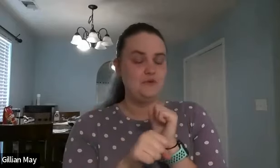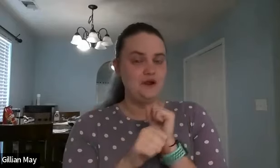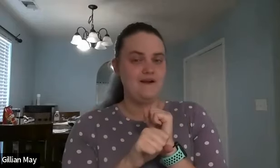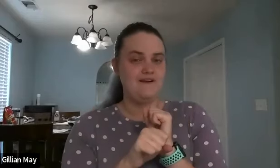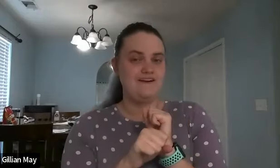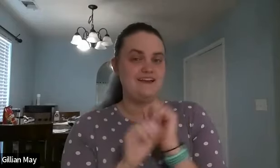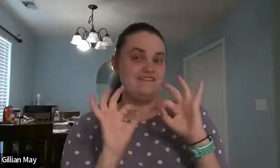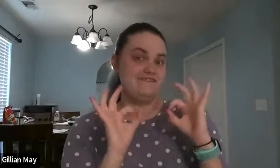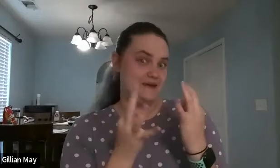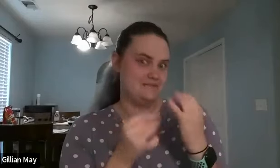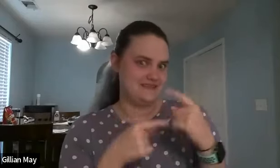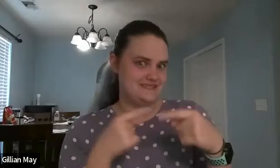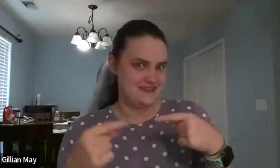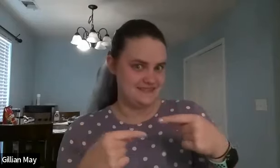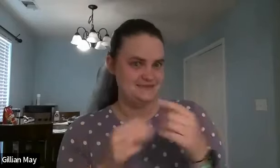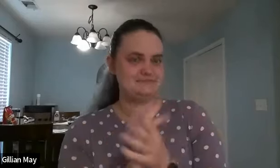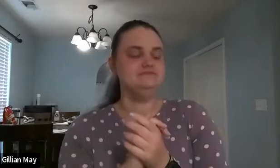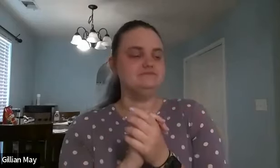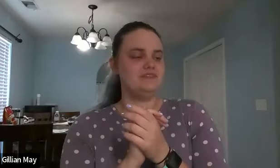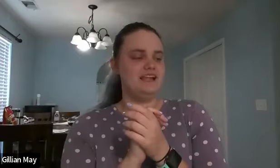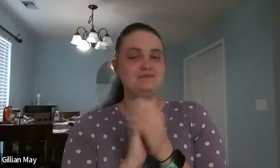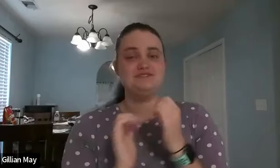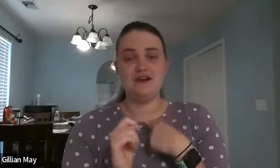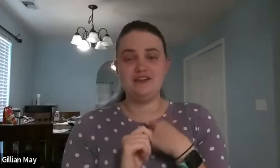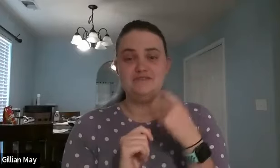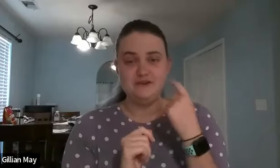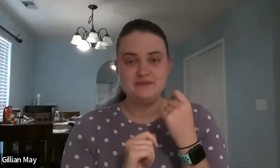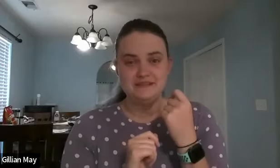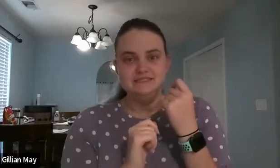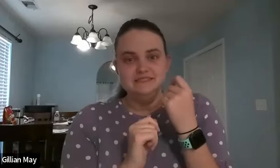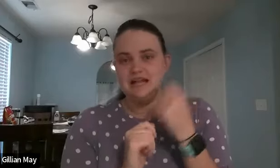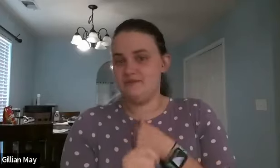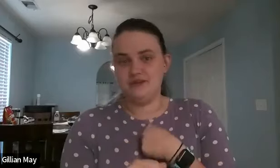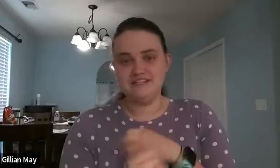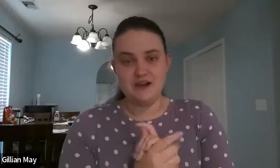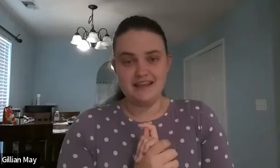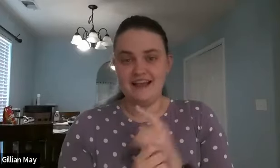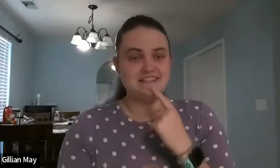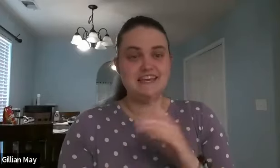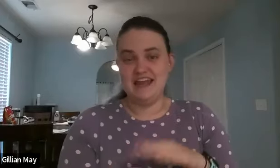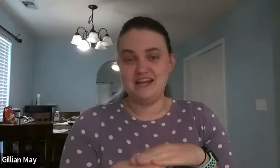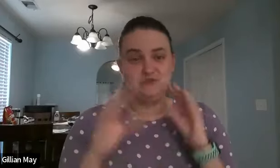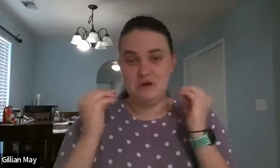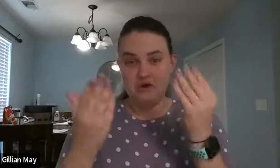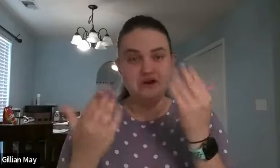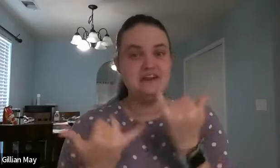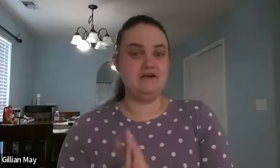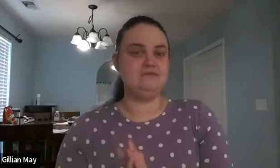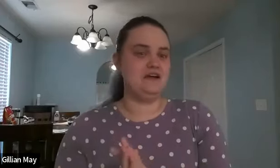work on family signs. And I'm sorry if you hear me. I'm really sorry. Like I said, I just want to warn y'all now.